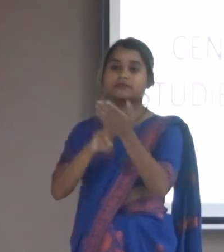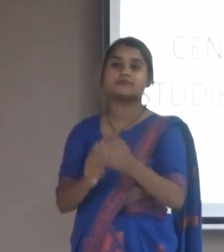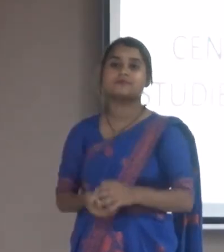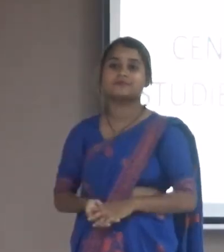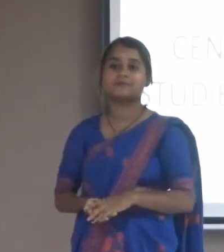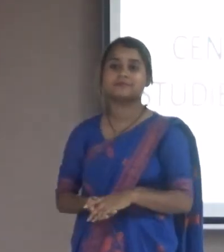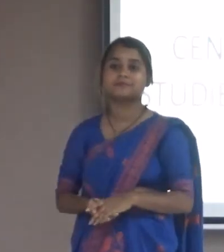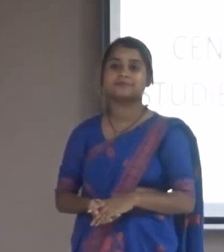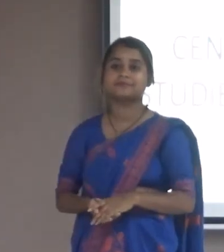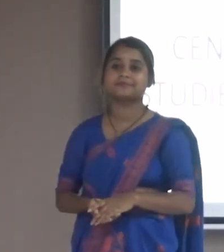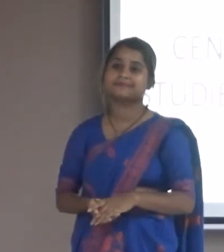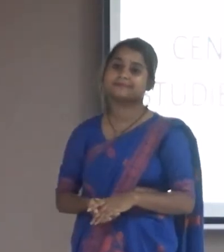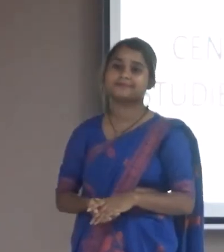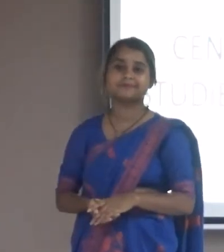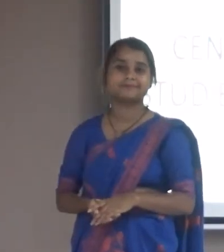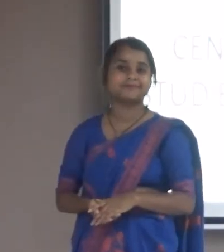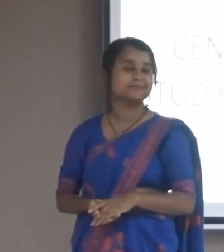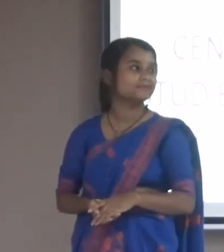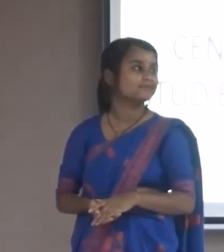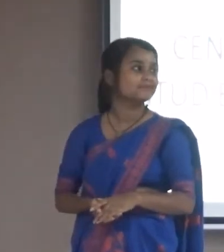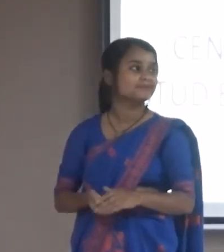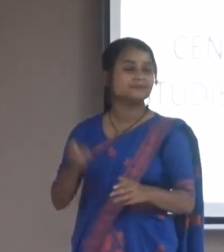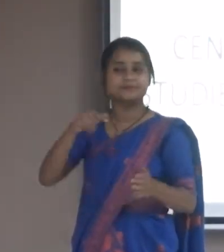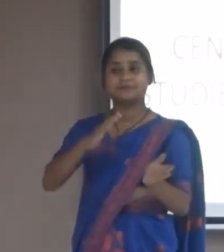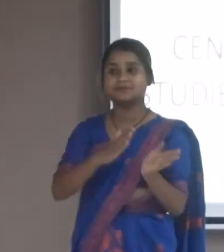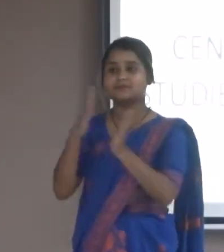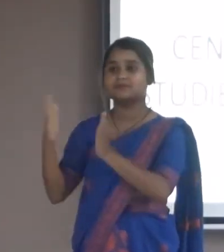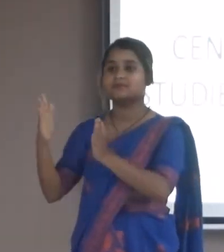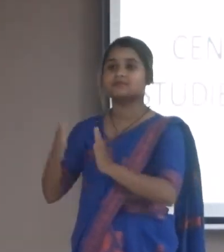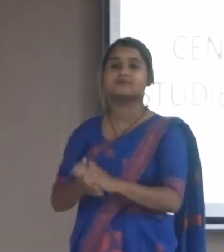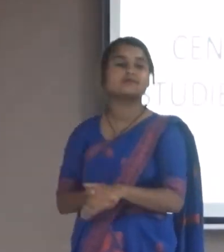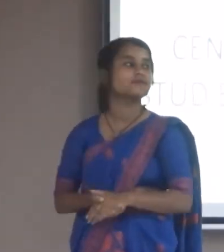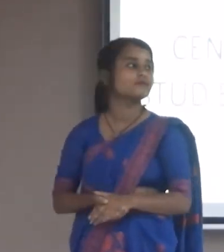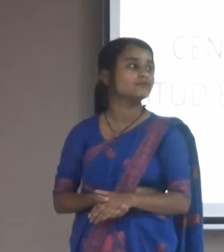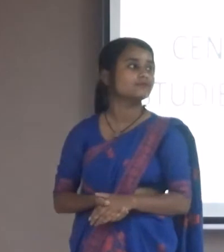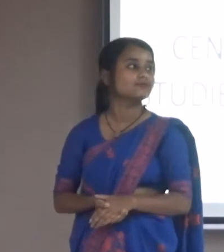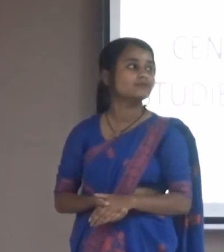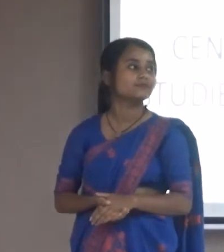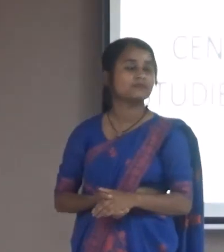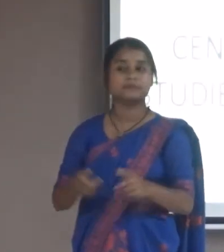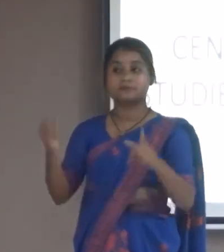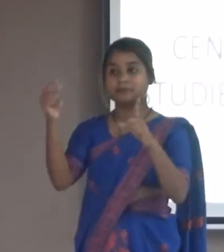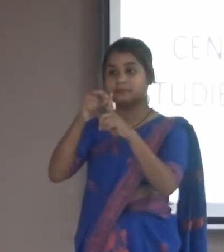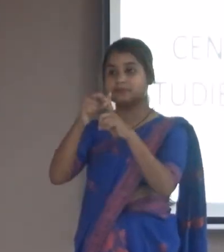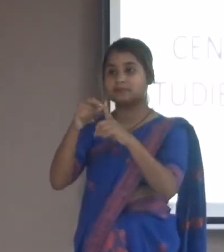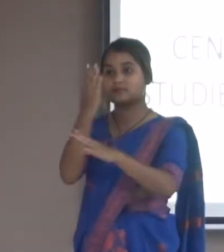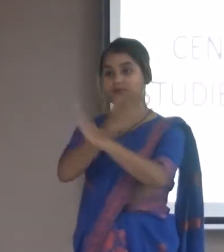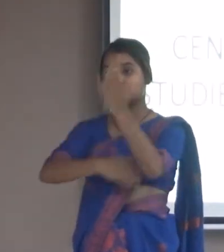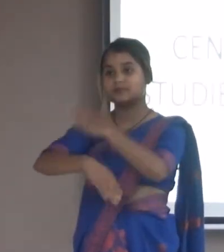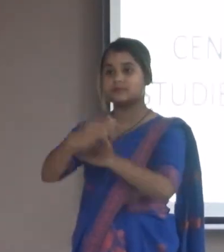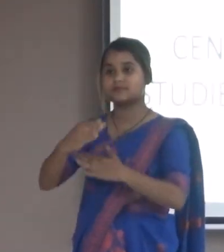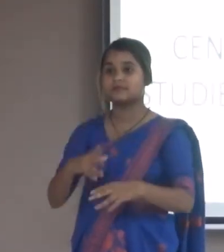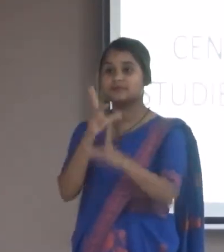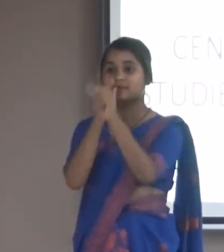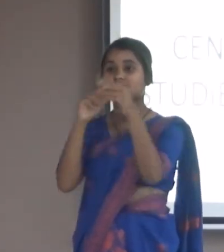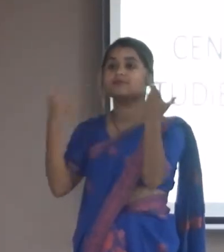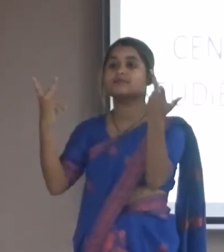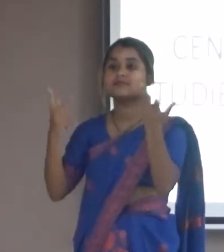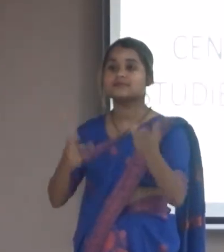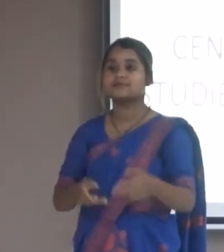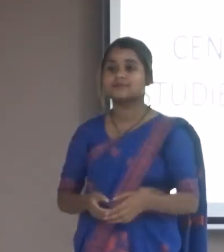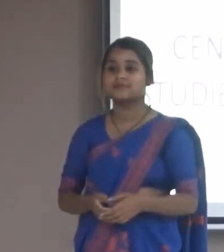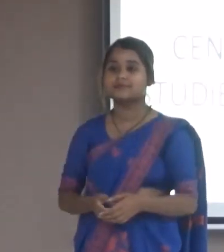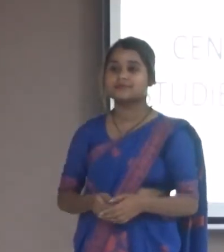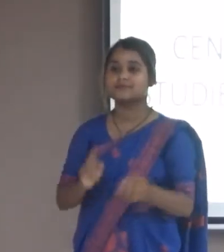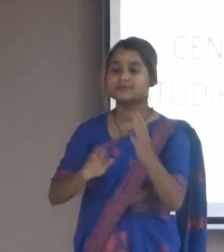at it from the prism of a right-based approach. Persons who are differently able do not